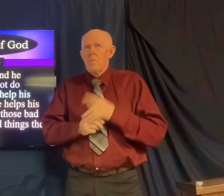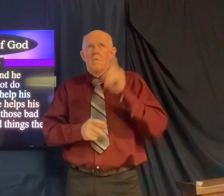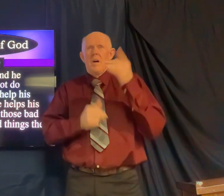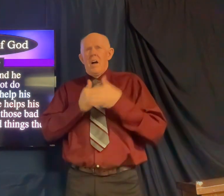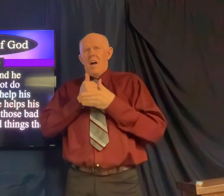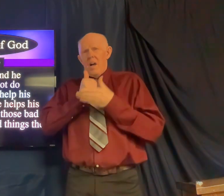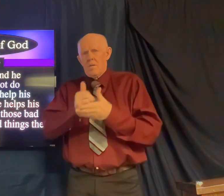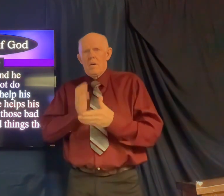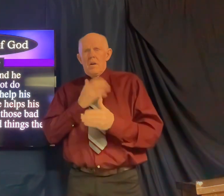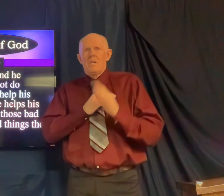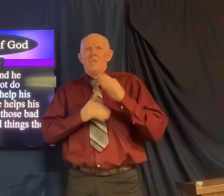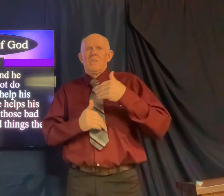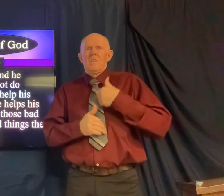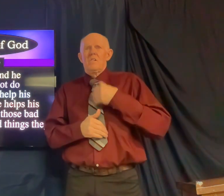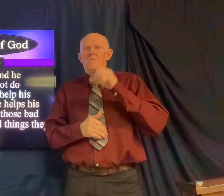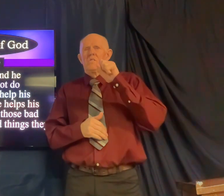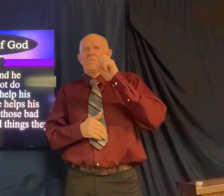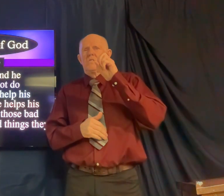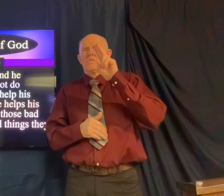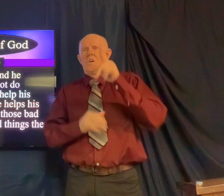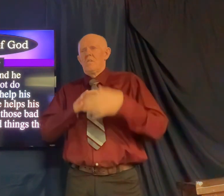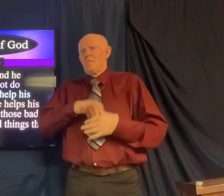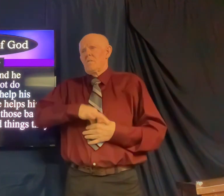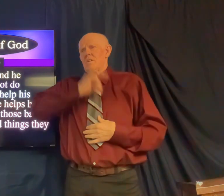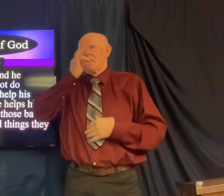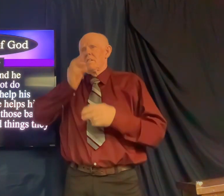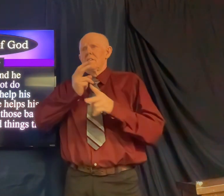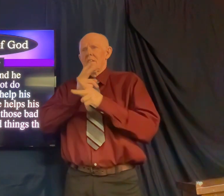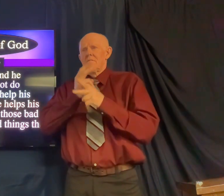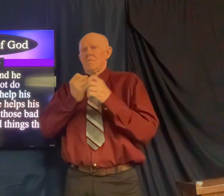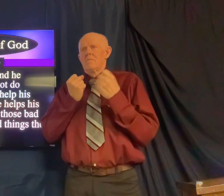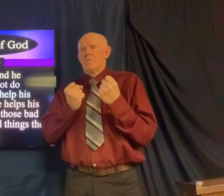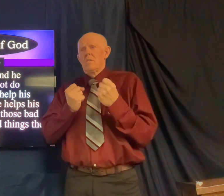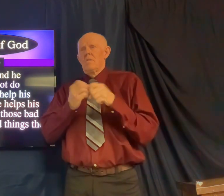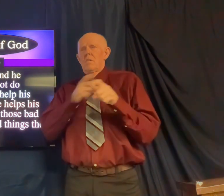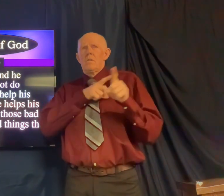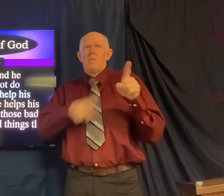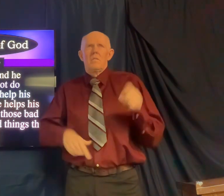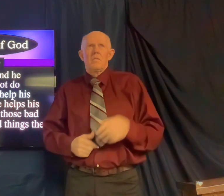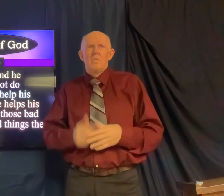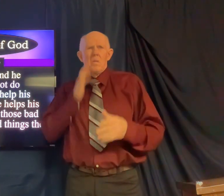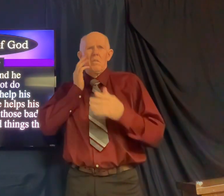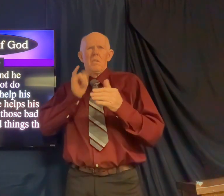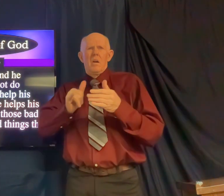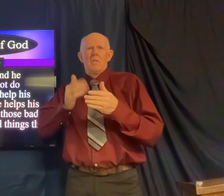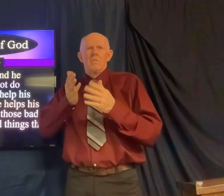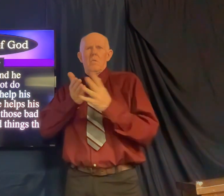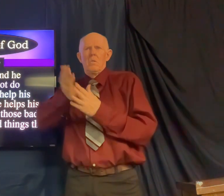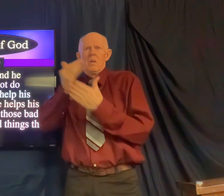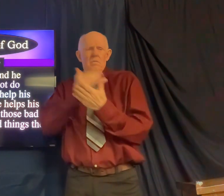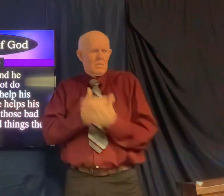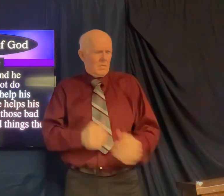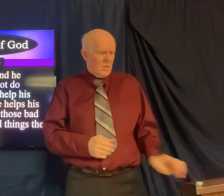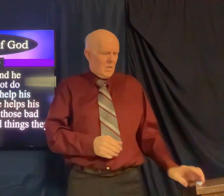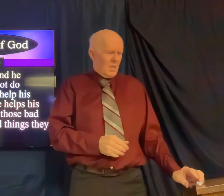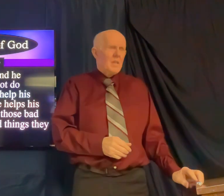lives and our problems, and He will help our souls to be strong in the Lord.